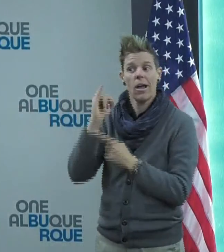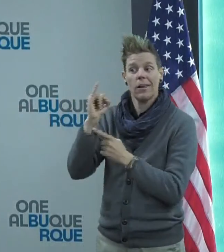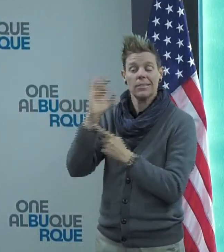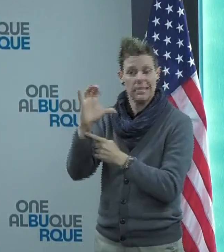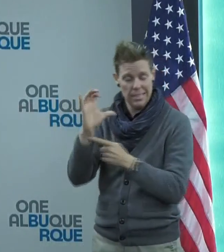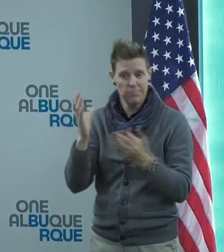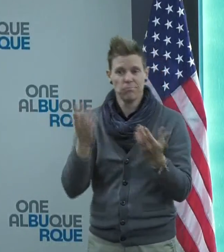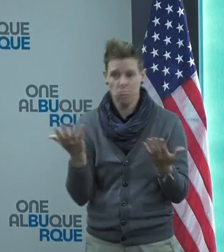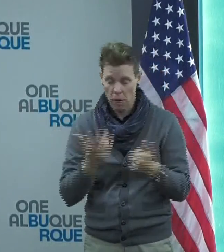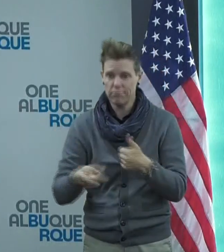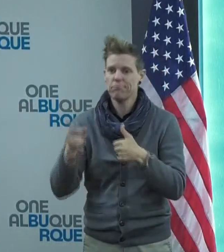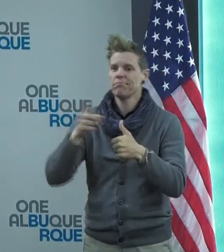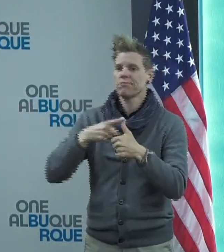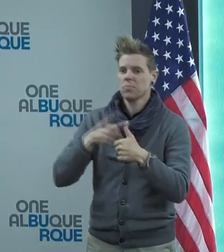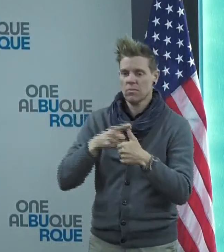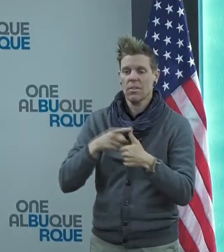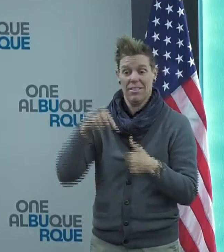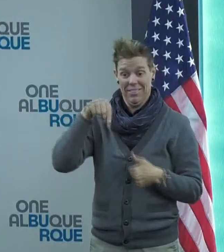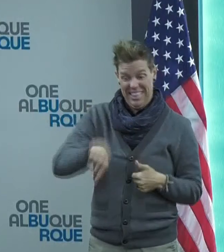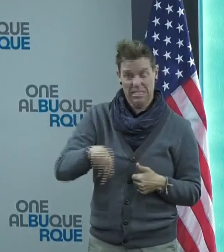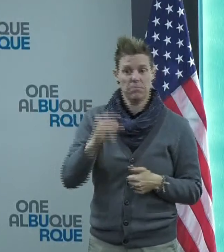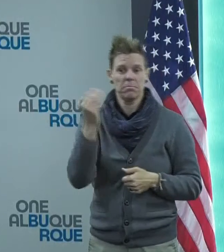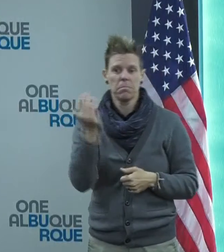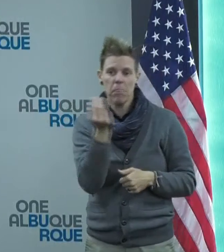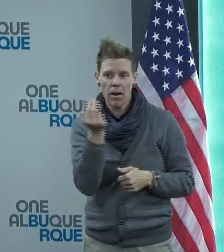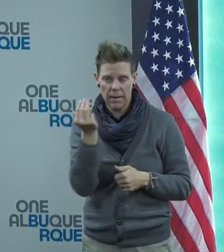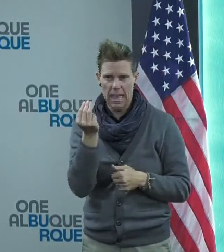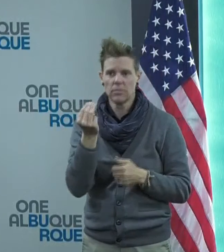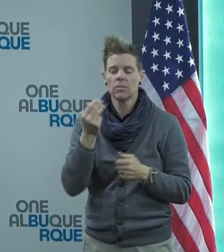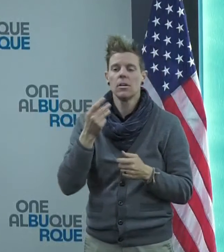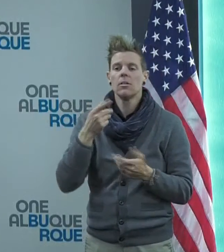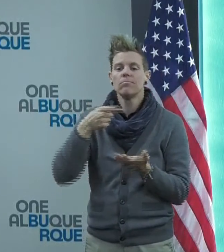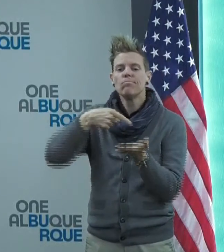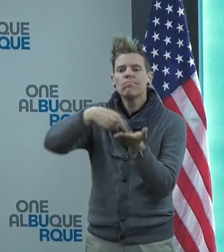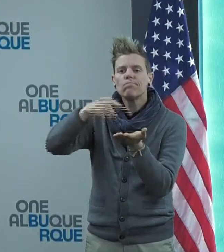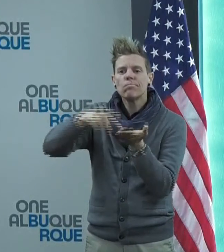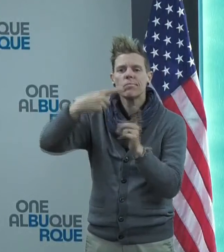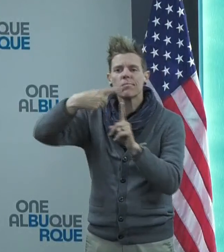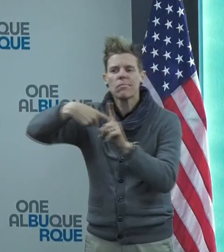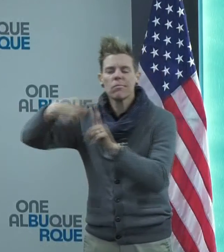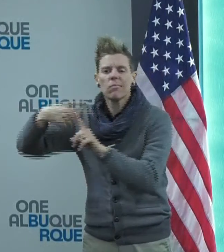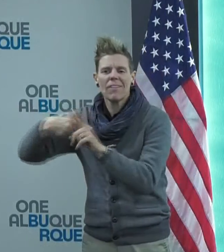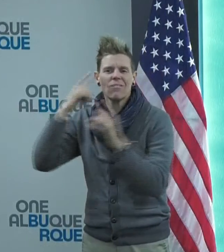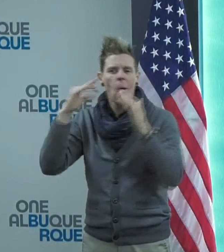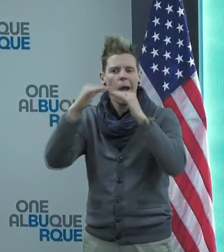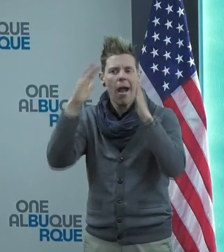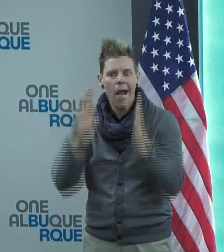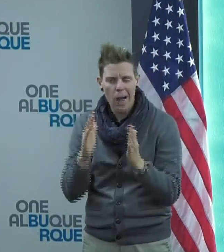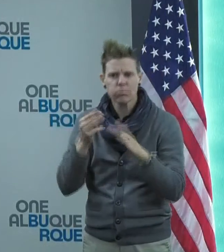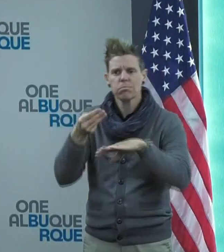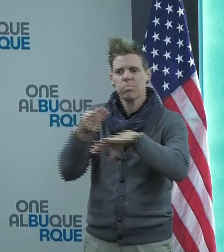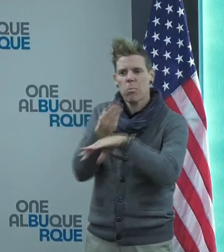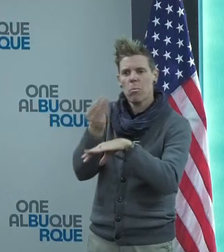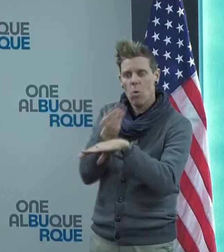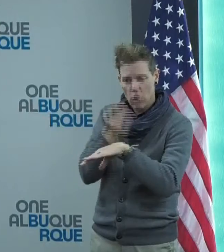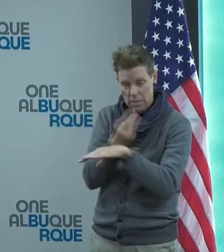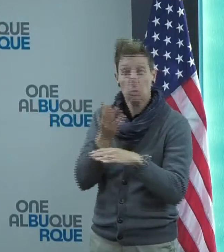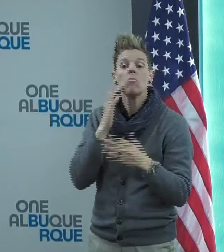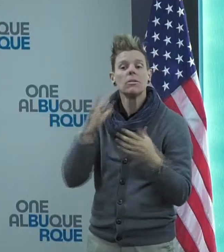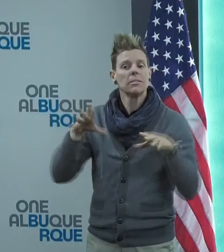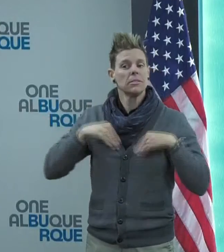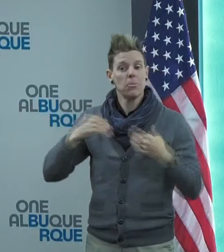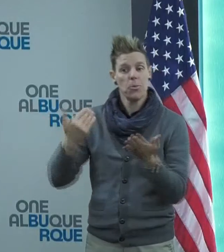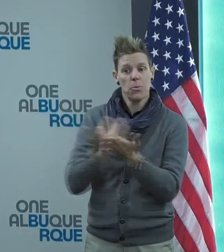that starting Monday, the Mortgage Finance Authority is accepting applications for the Housing Cost Assistance